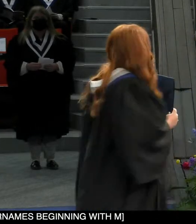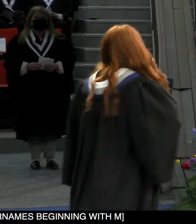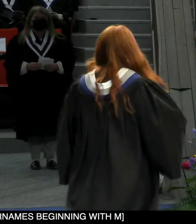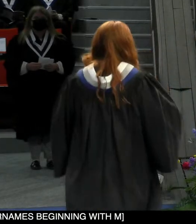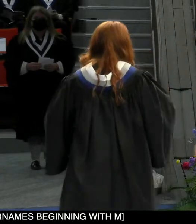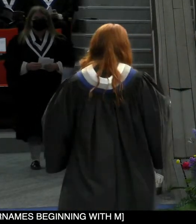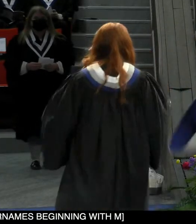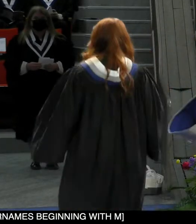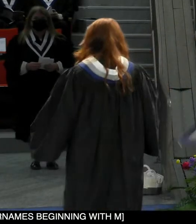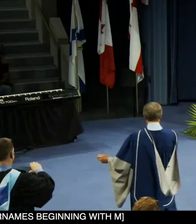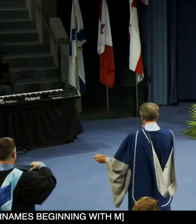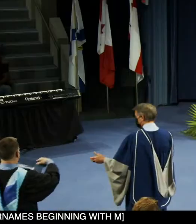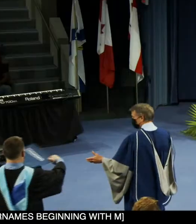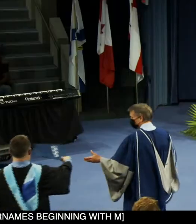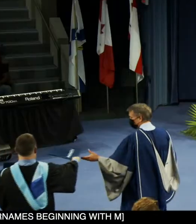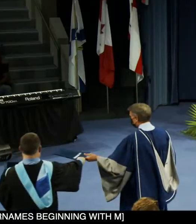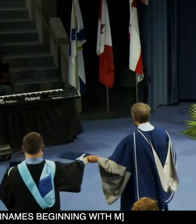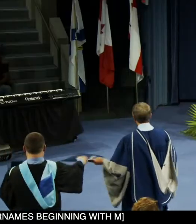Sophia Parker.